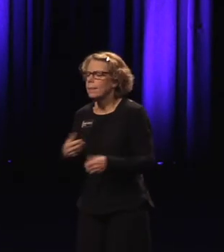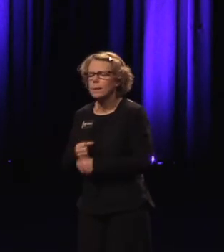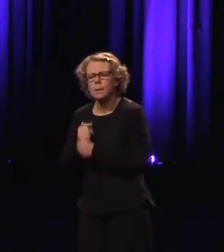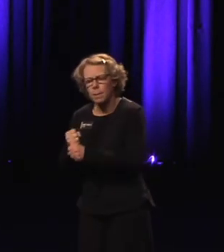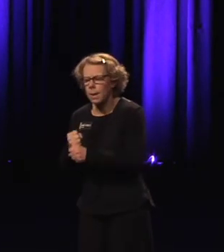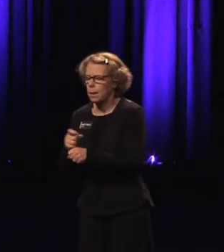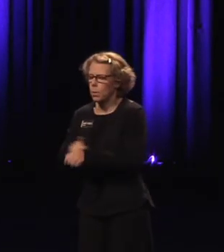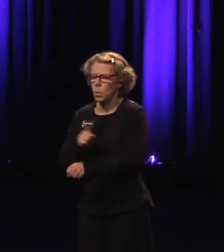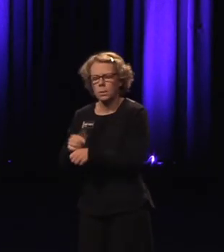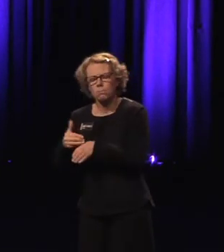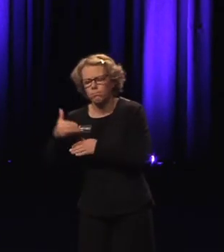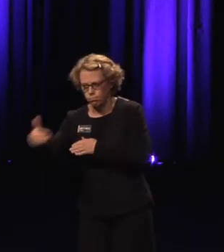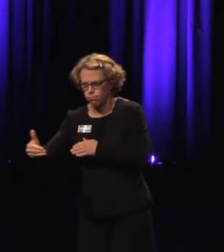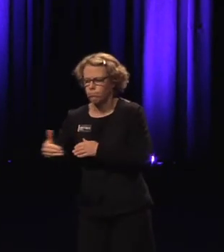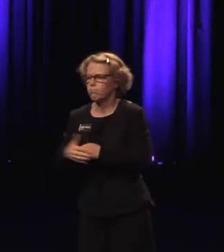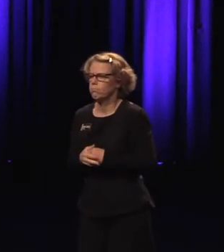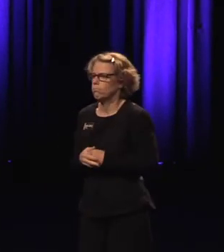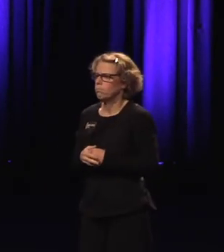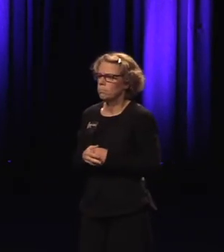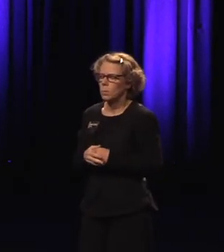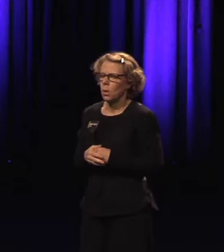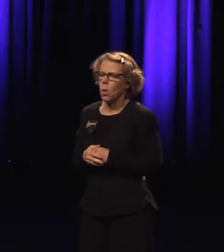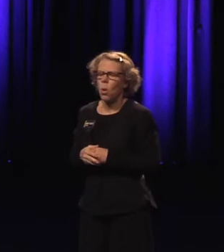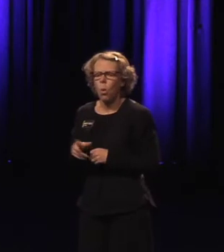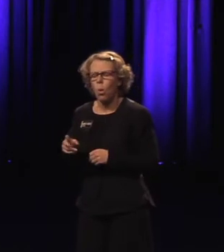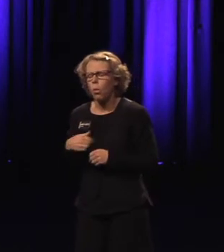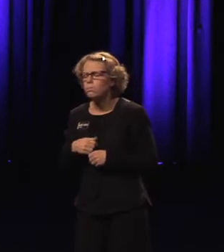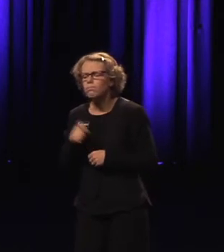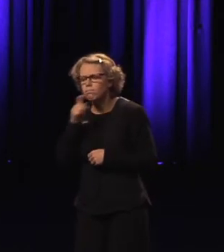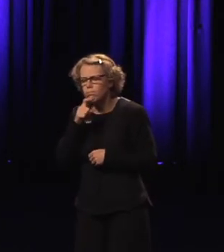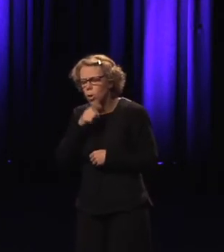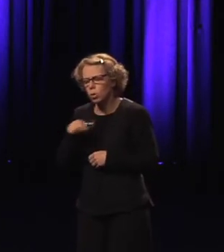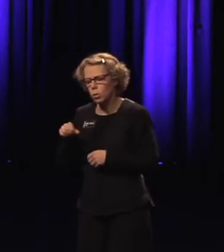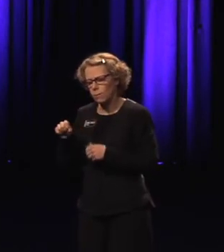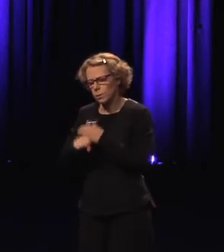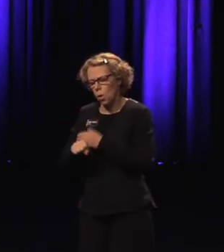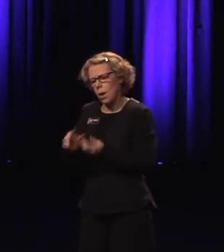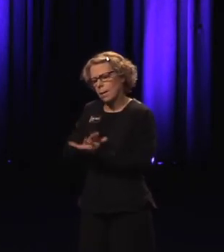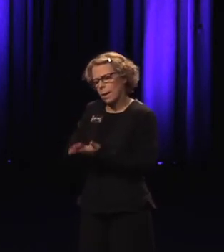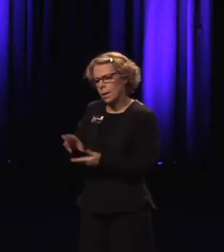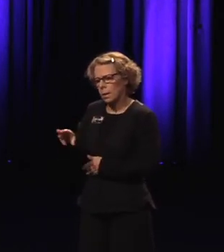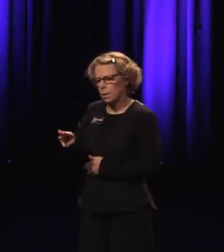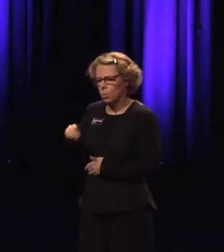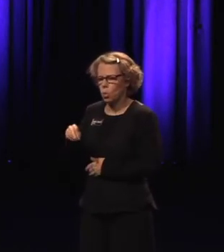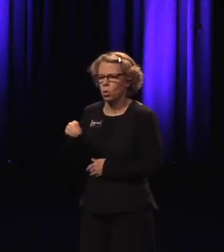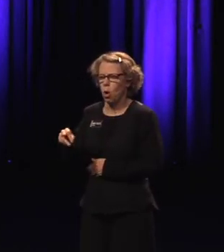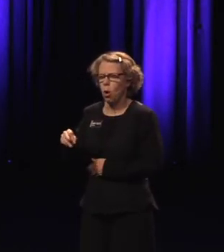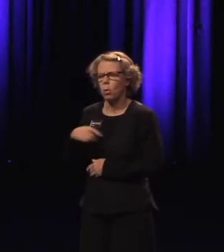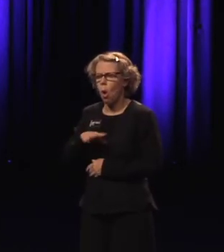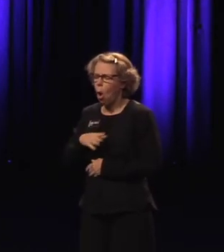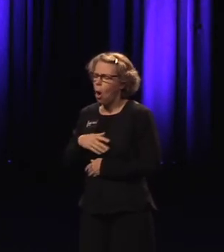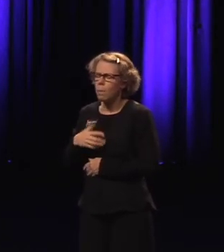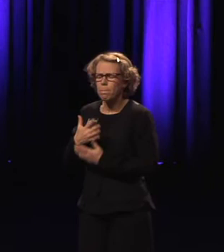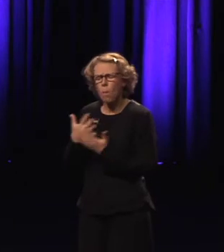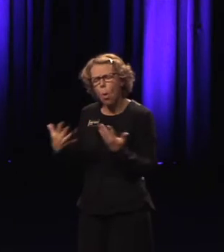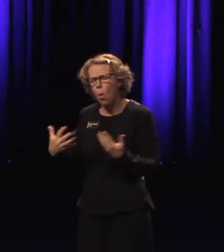and fester. Nor is it morally defensible to have communities of super rich